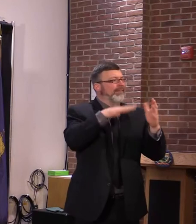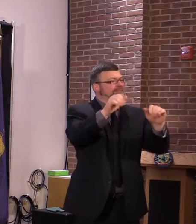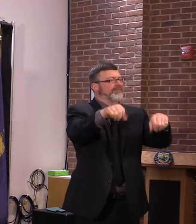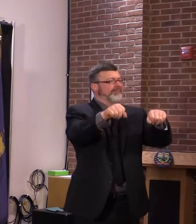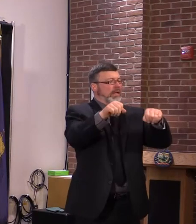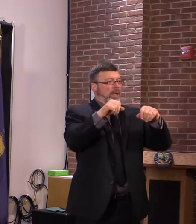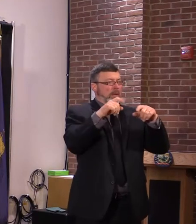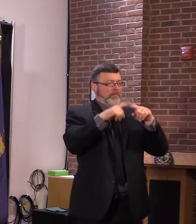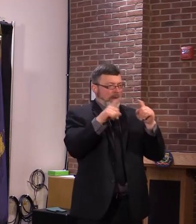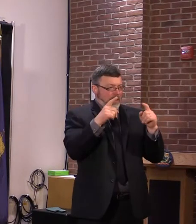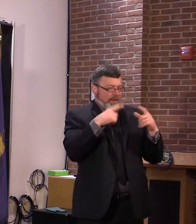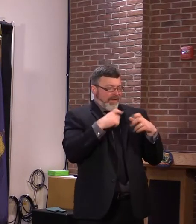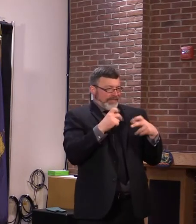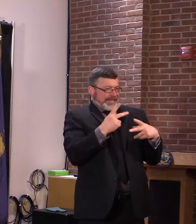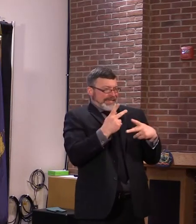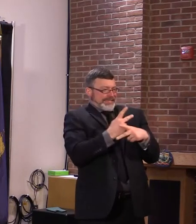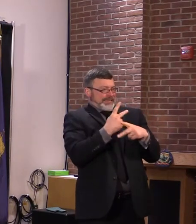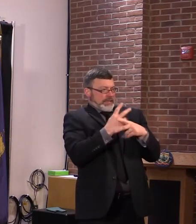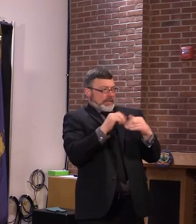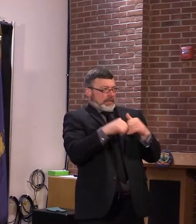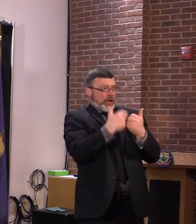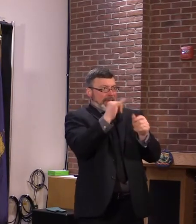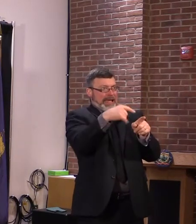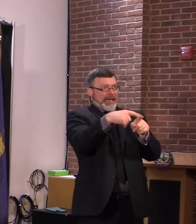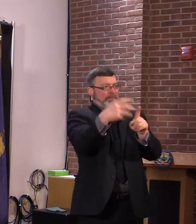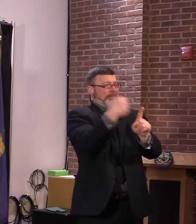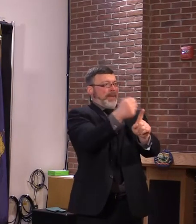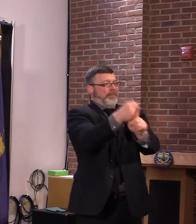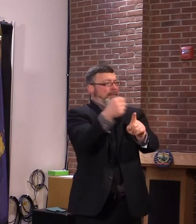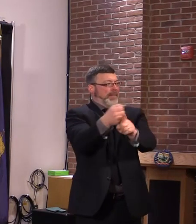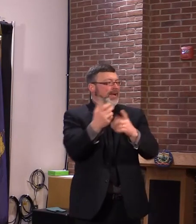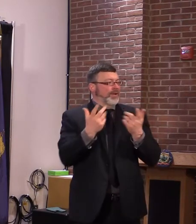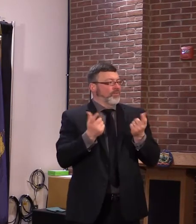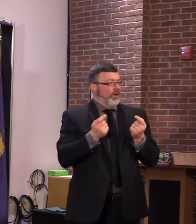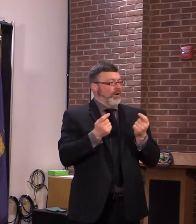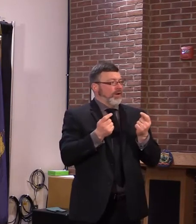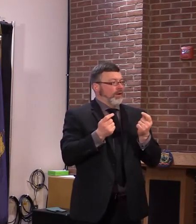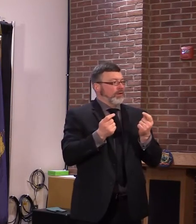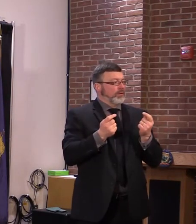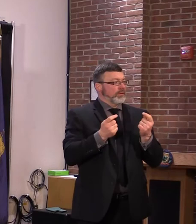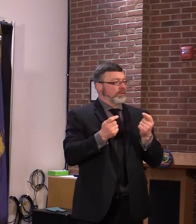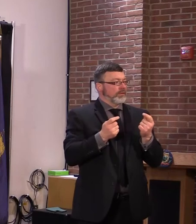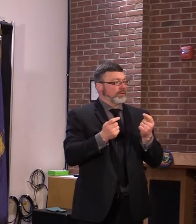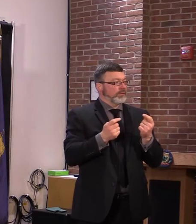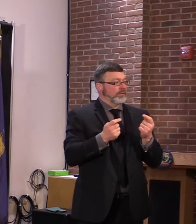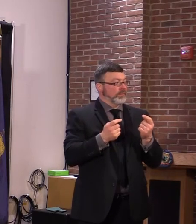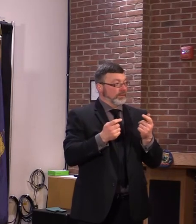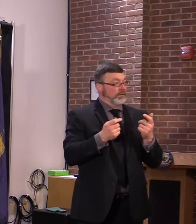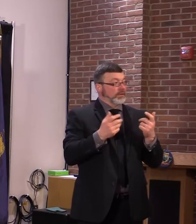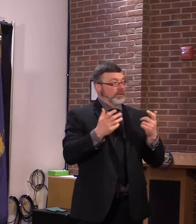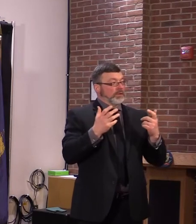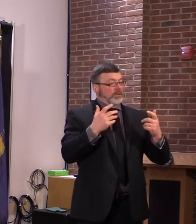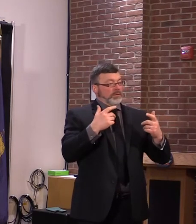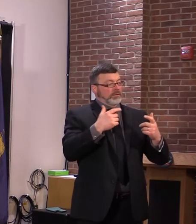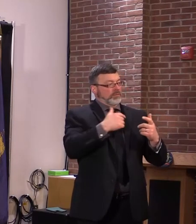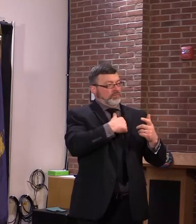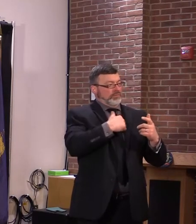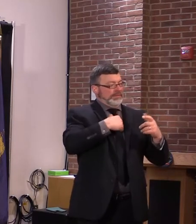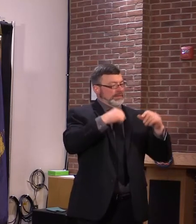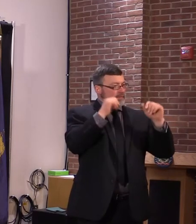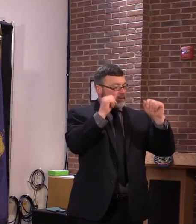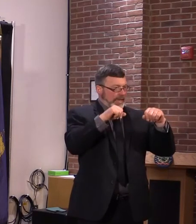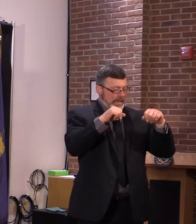disease is. And you can almost imagine a SWAT-like approach to trying to contain virus at that time.